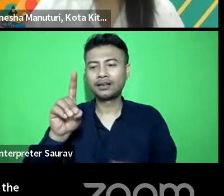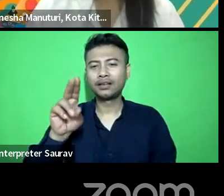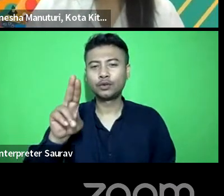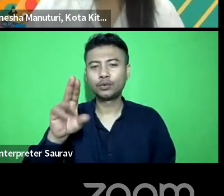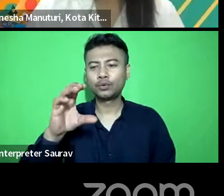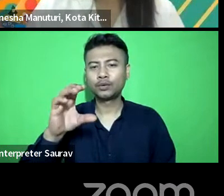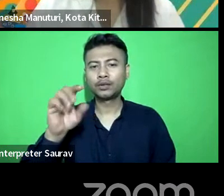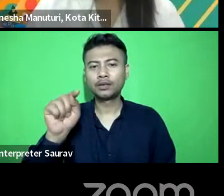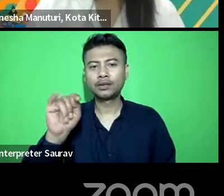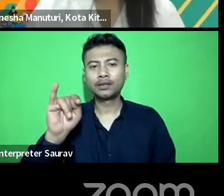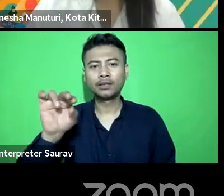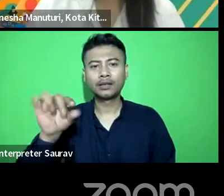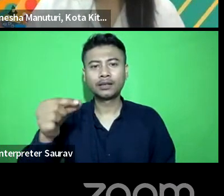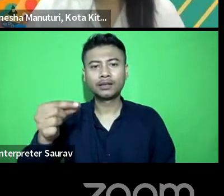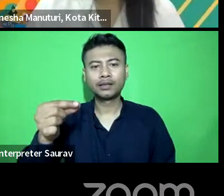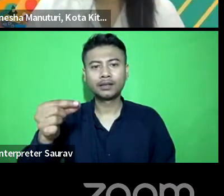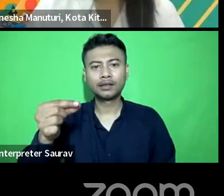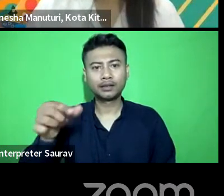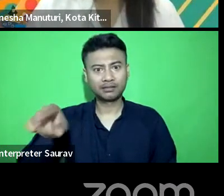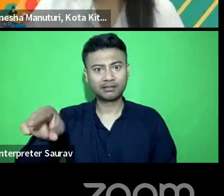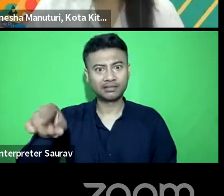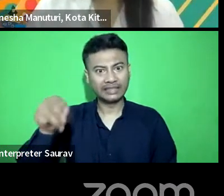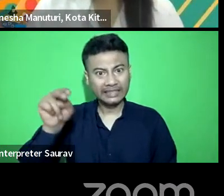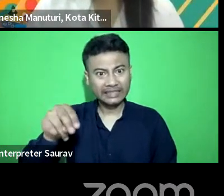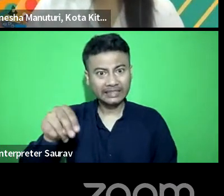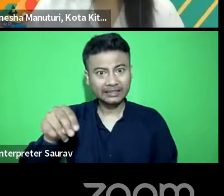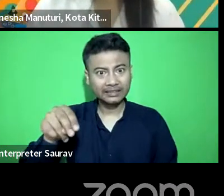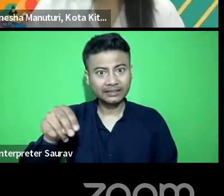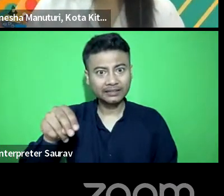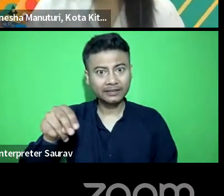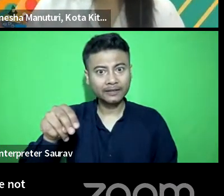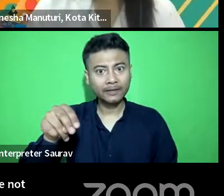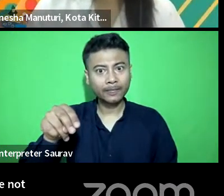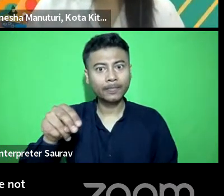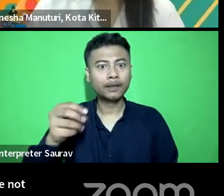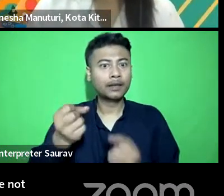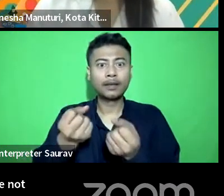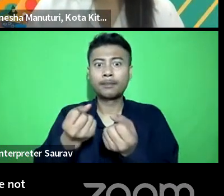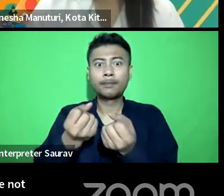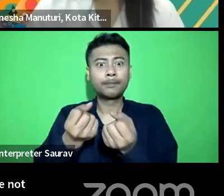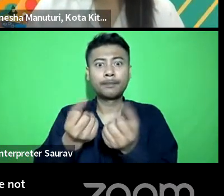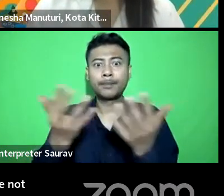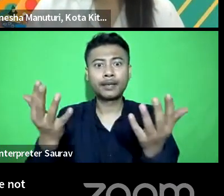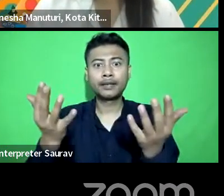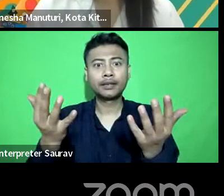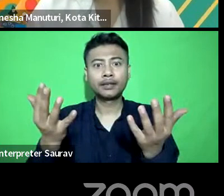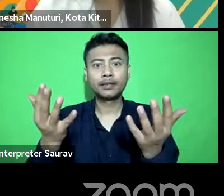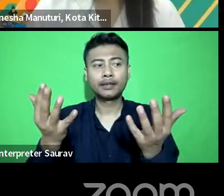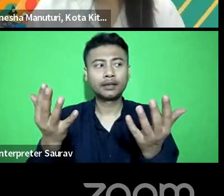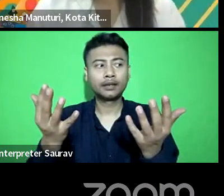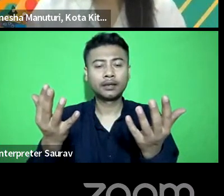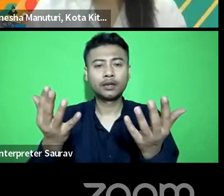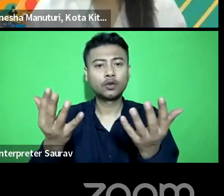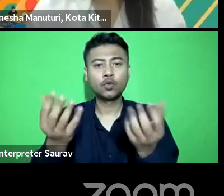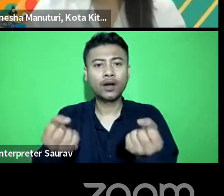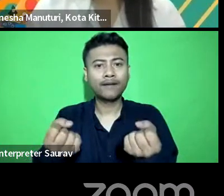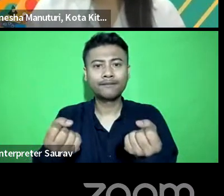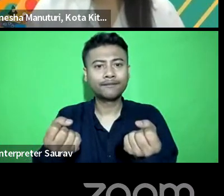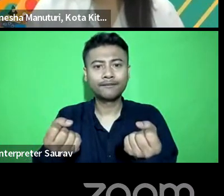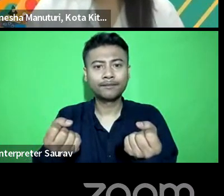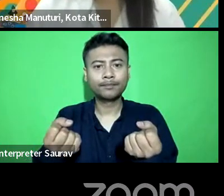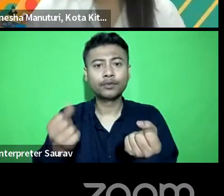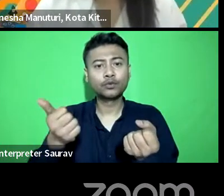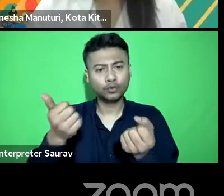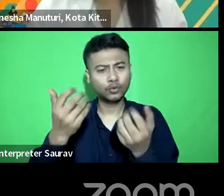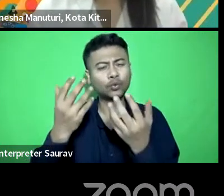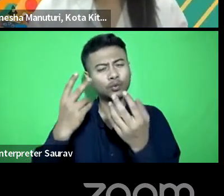and most cities have not even thought about this. So I would suggest that take an ITDB standard, take some of the Indian standard, just say, yes, let's